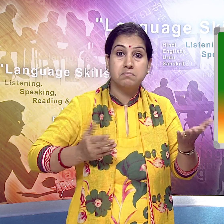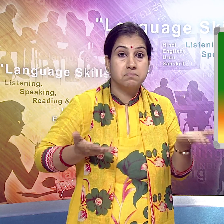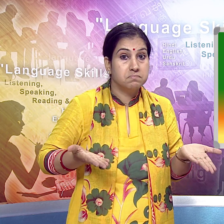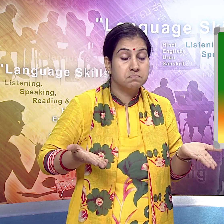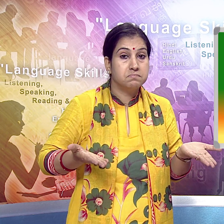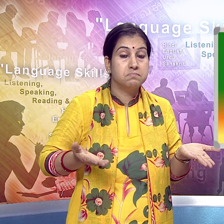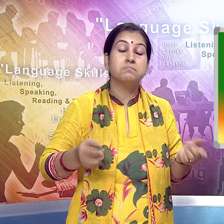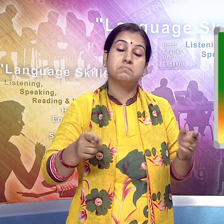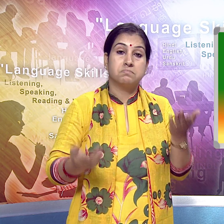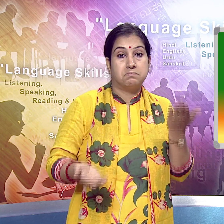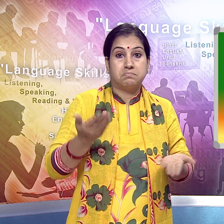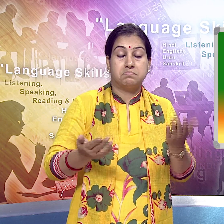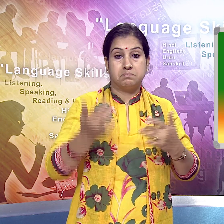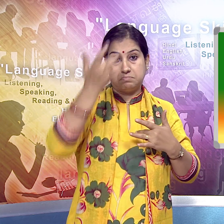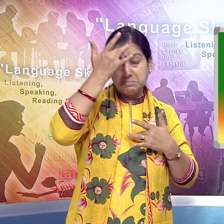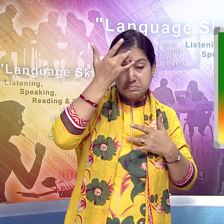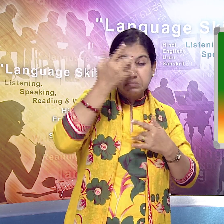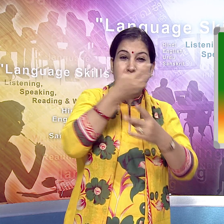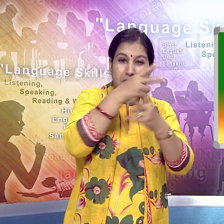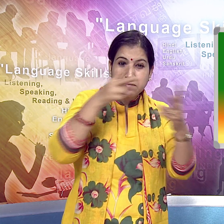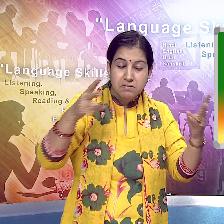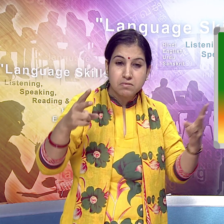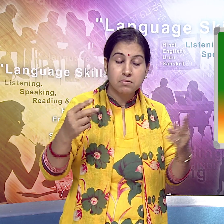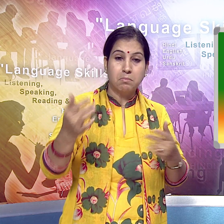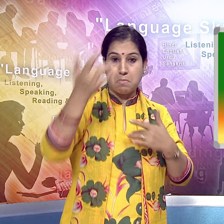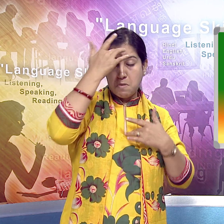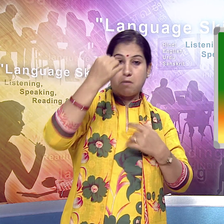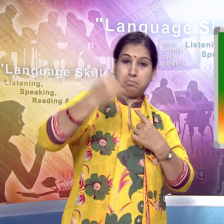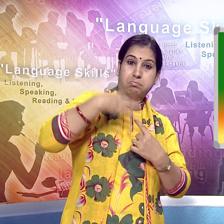then it can cause many deficiency diseases.